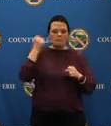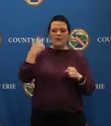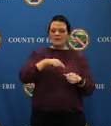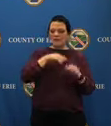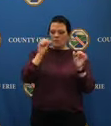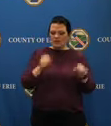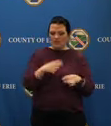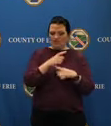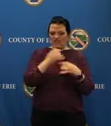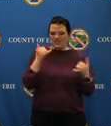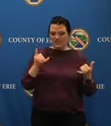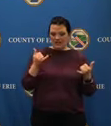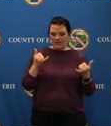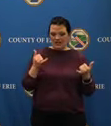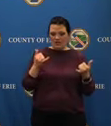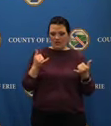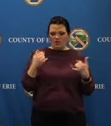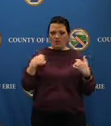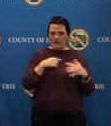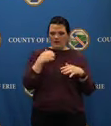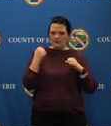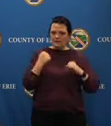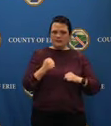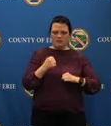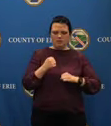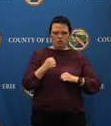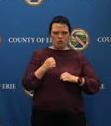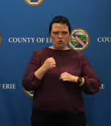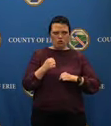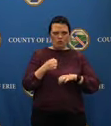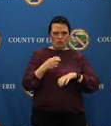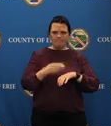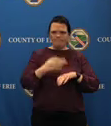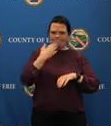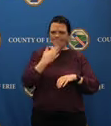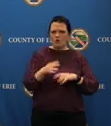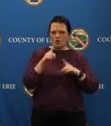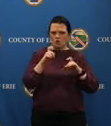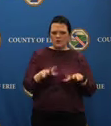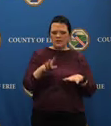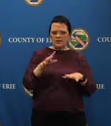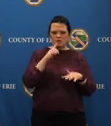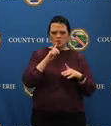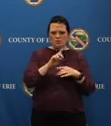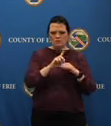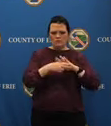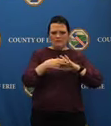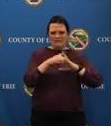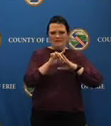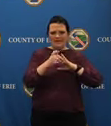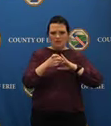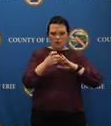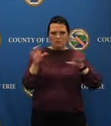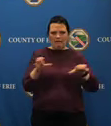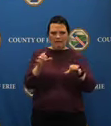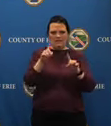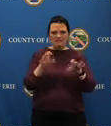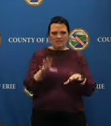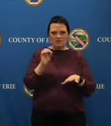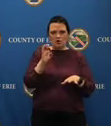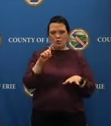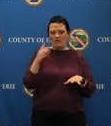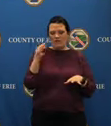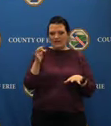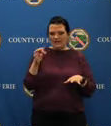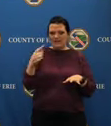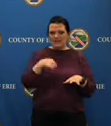can. Right now, we have a strong, solid test to diagnose an active case of COVID-19, and we